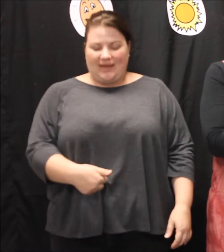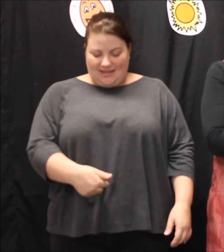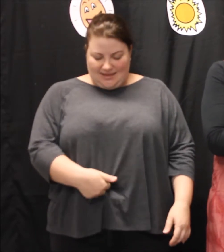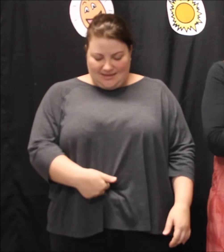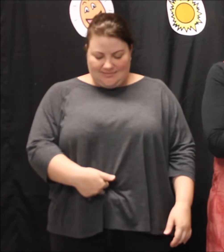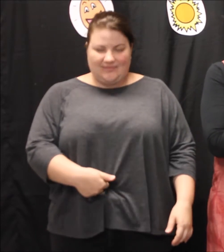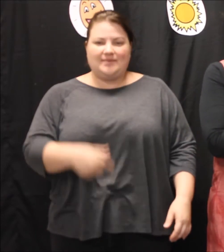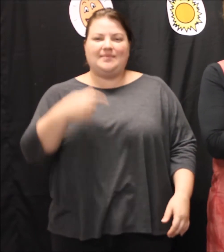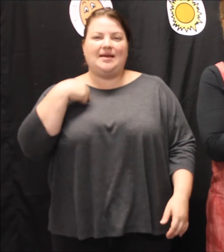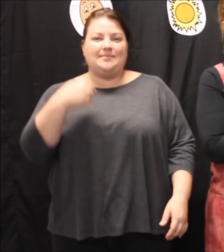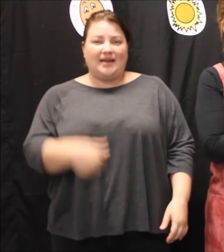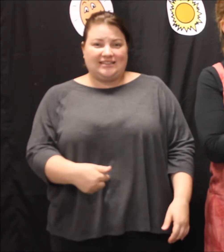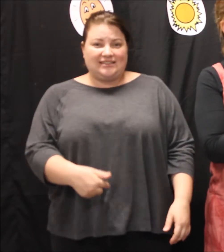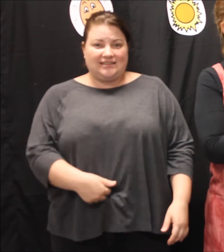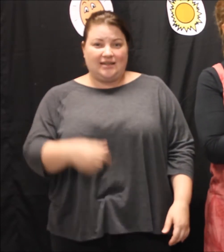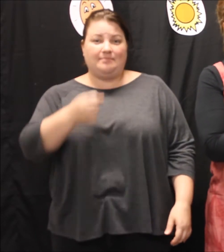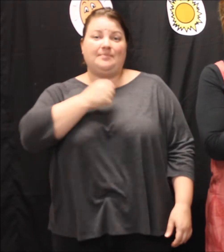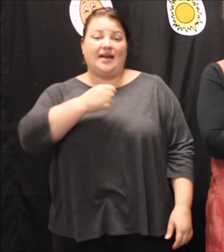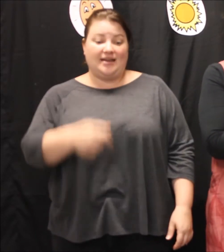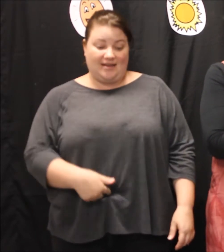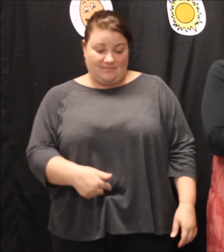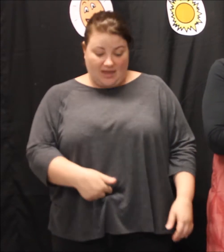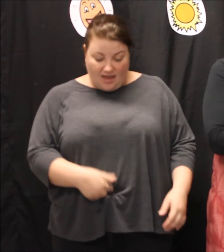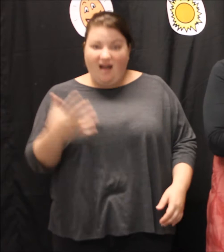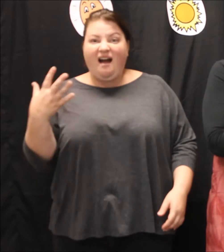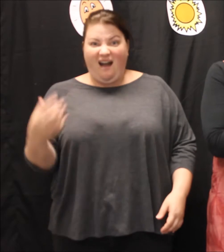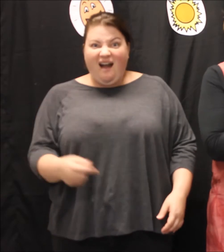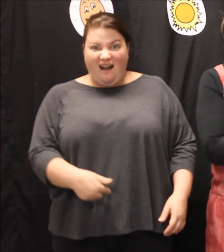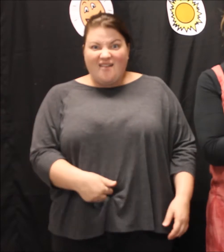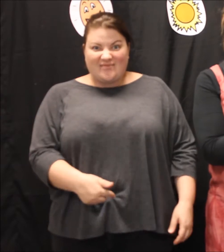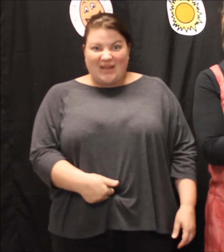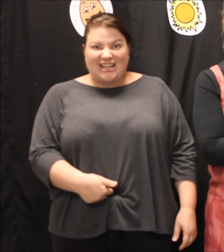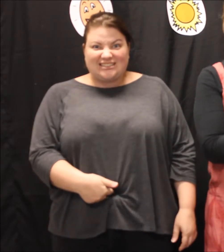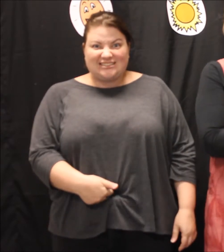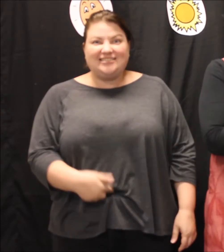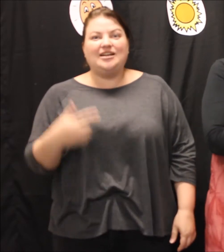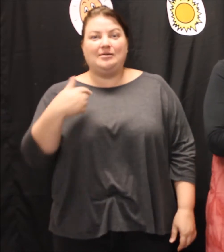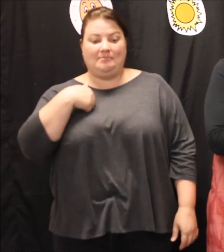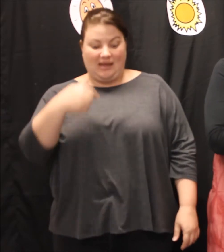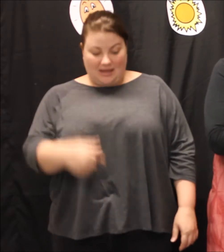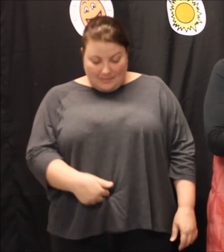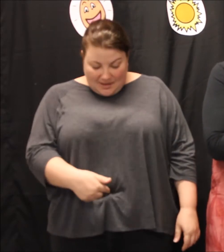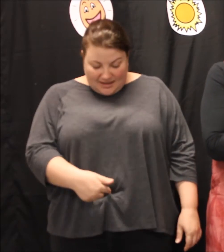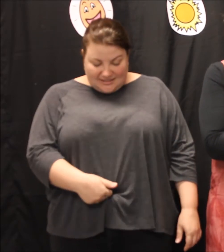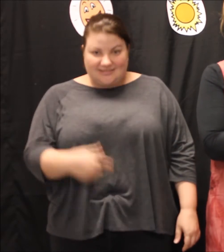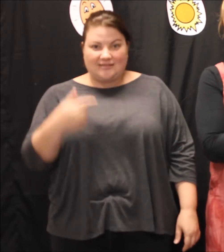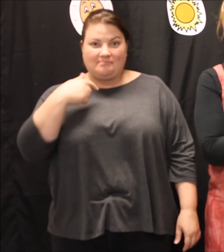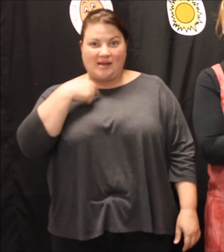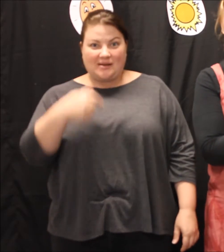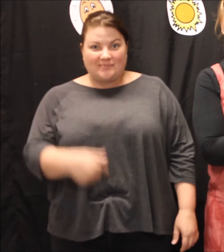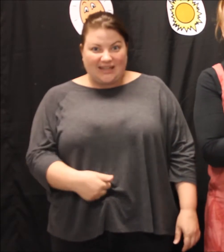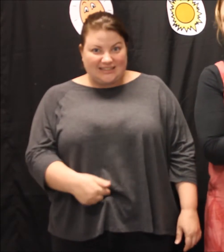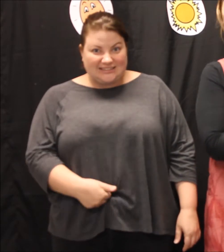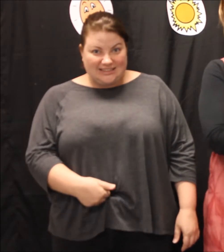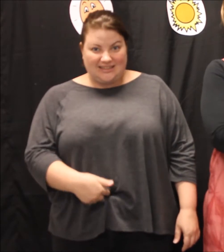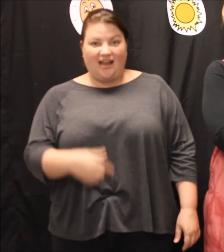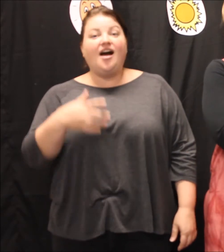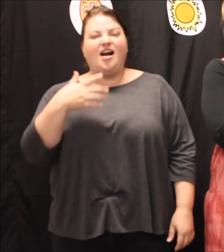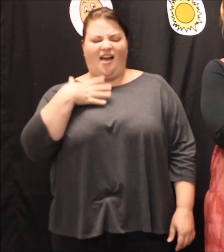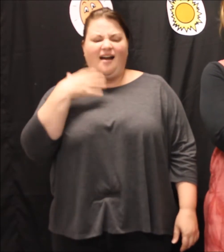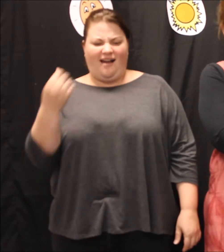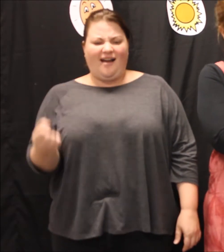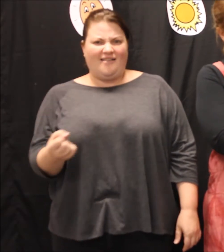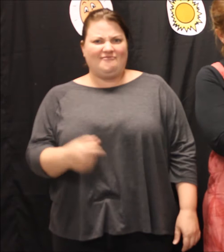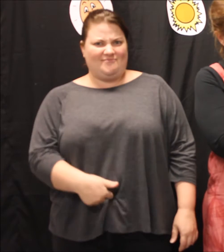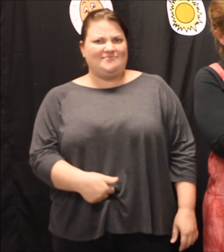My button, still have my belly button. My button, still have